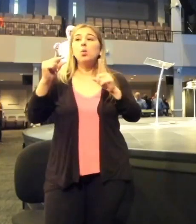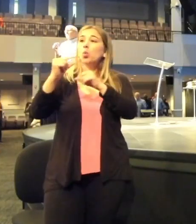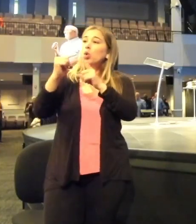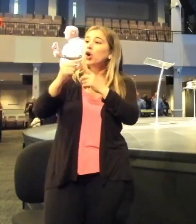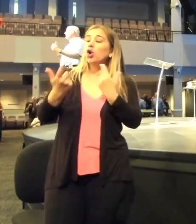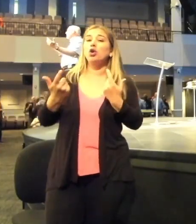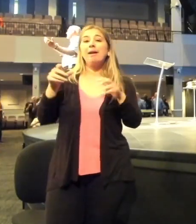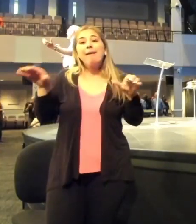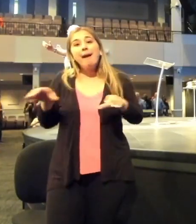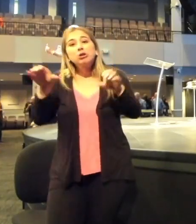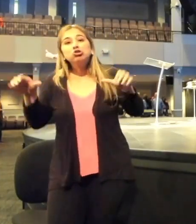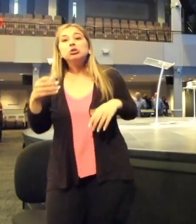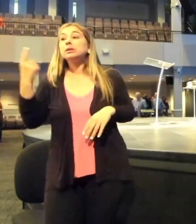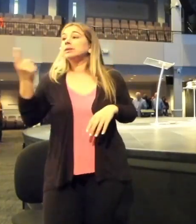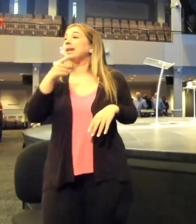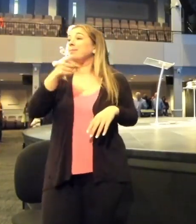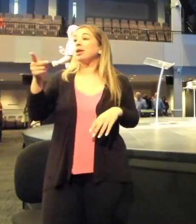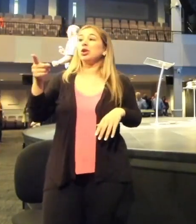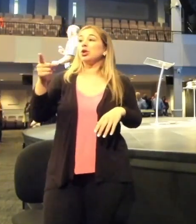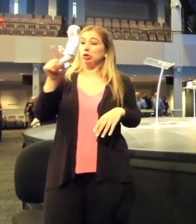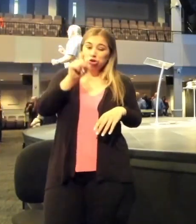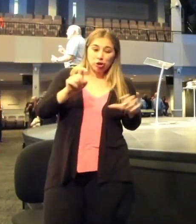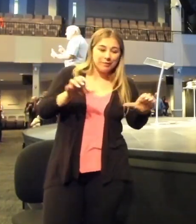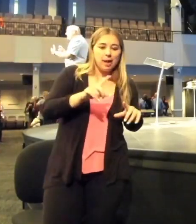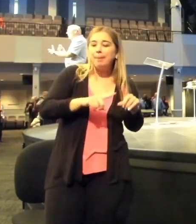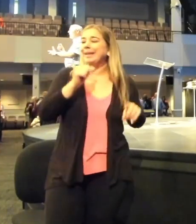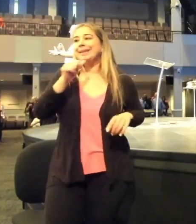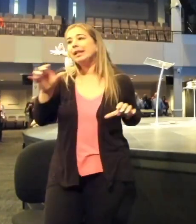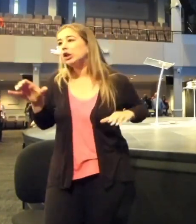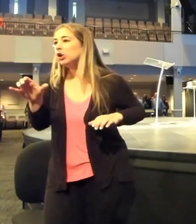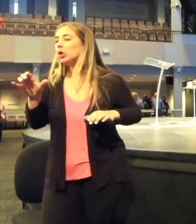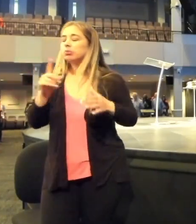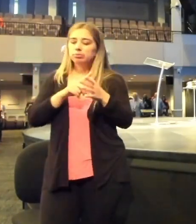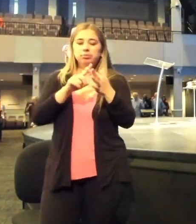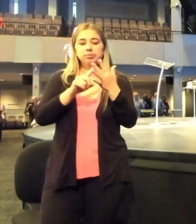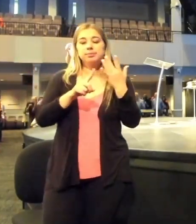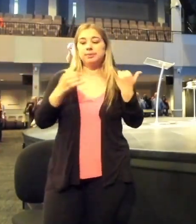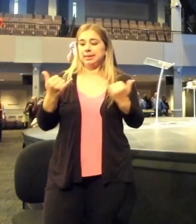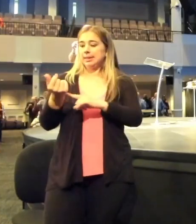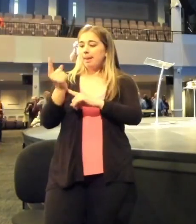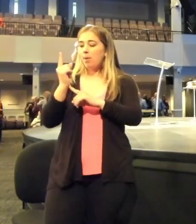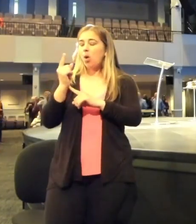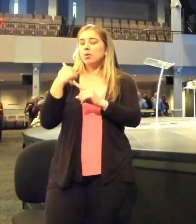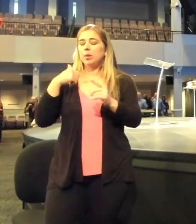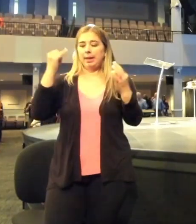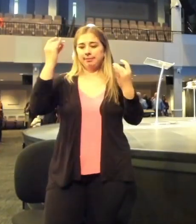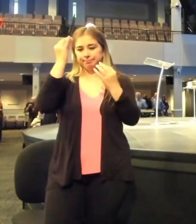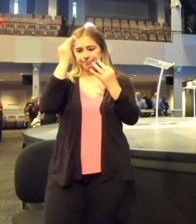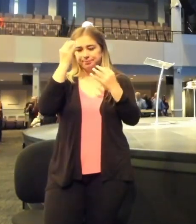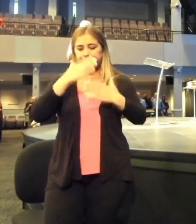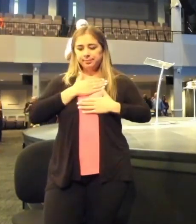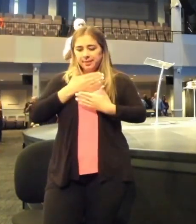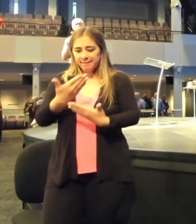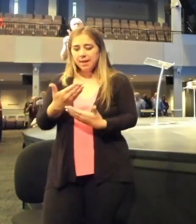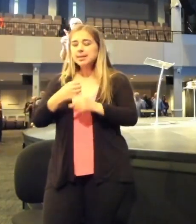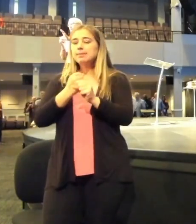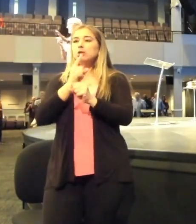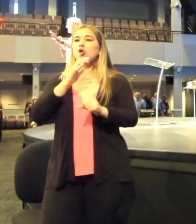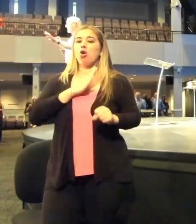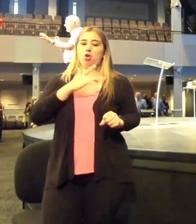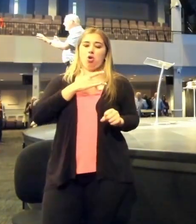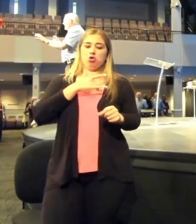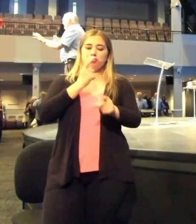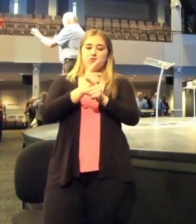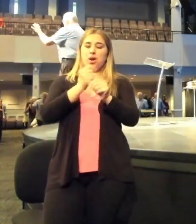deed, something you failed to do that you should have done. But this is a moment that we can bow our heads together, and let's make sure that our hearts are right with